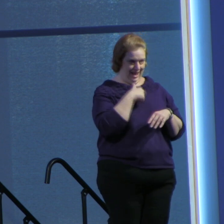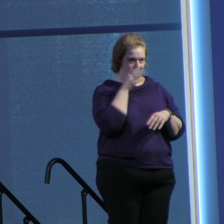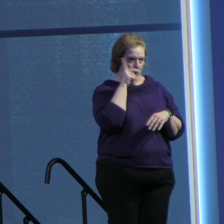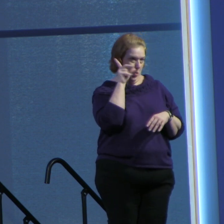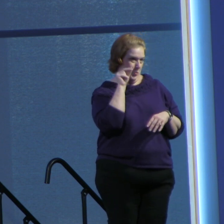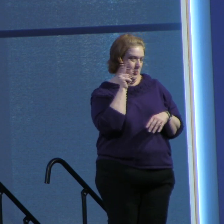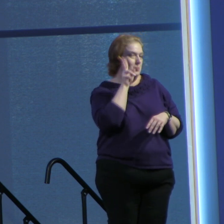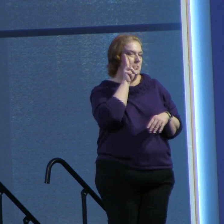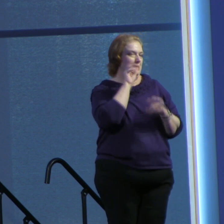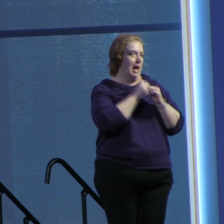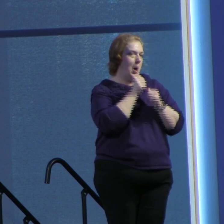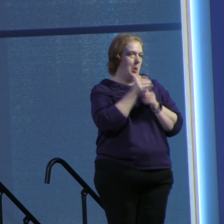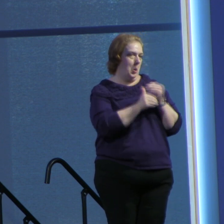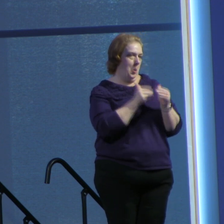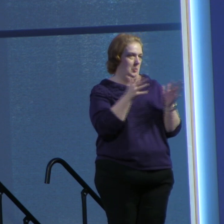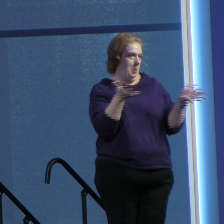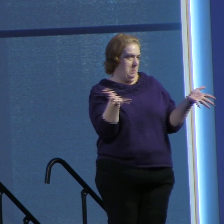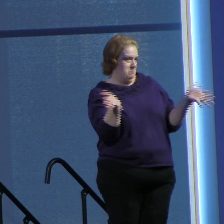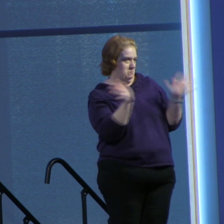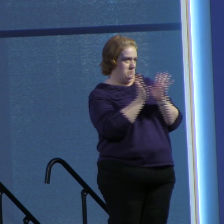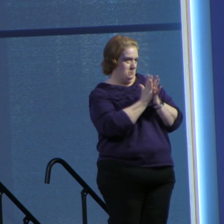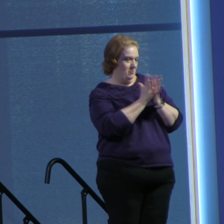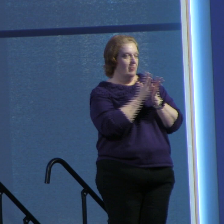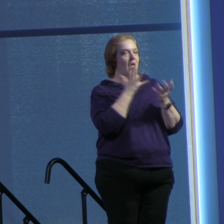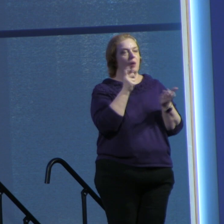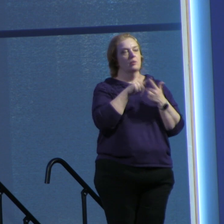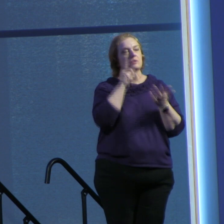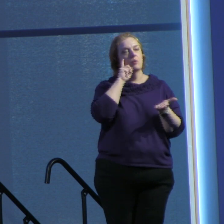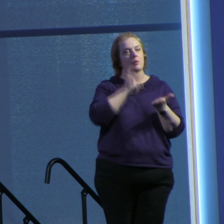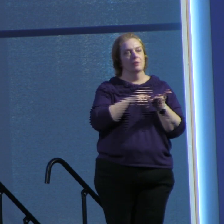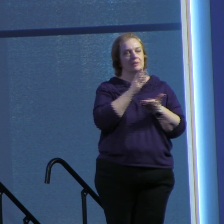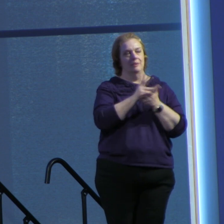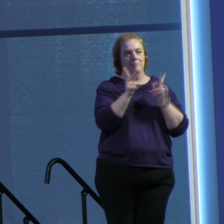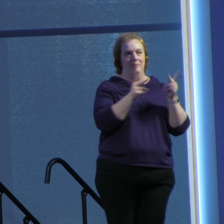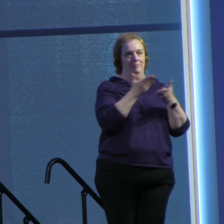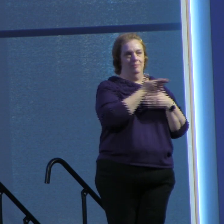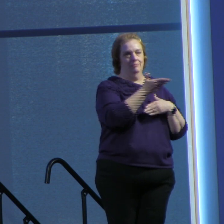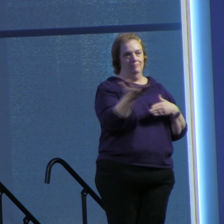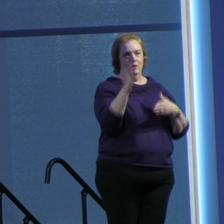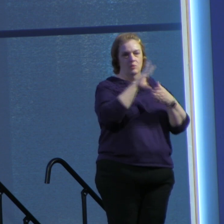so we'll see how it goes. I would like to acknowledge some people in our Story